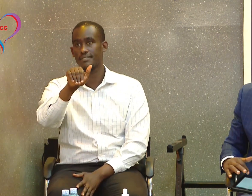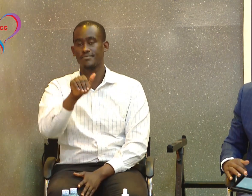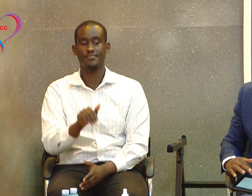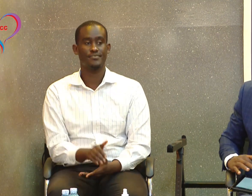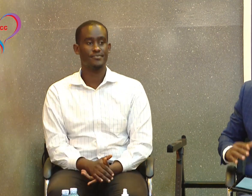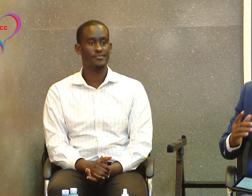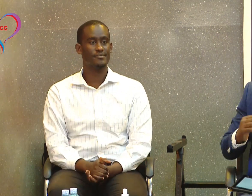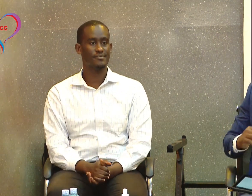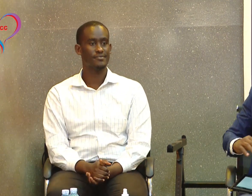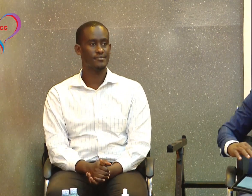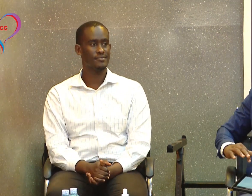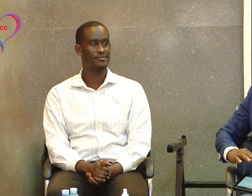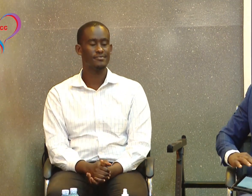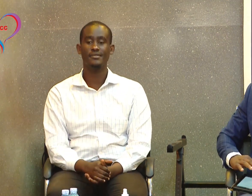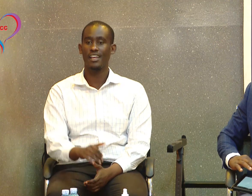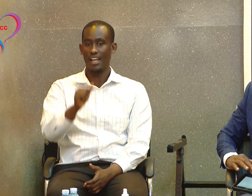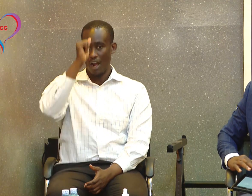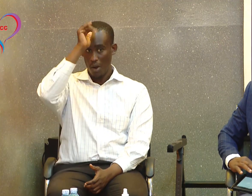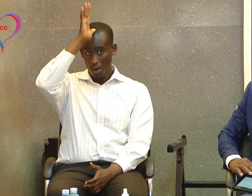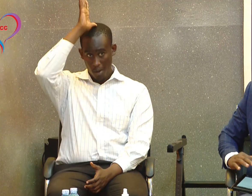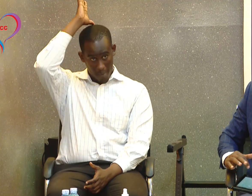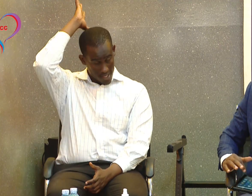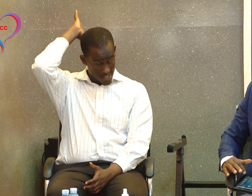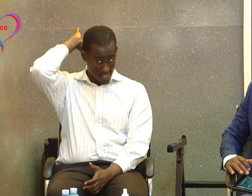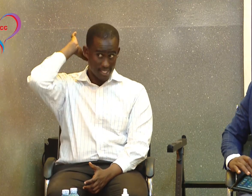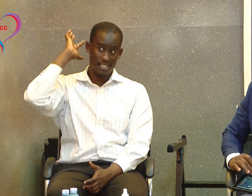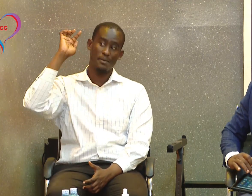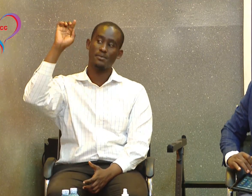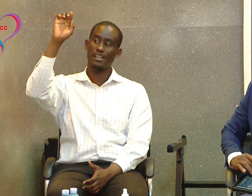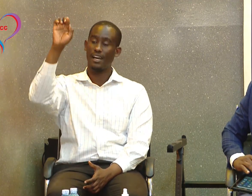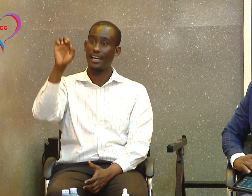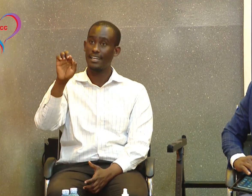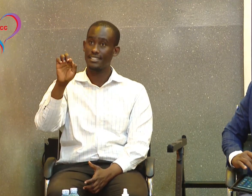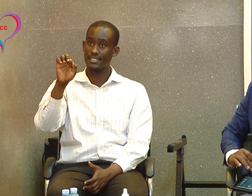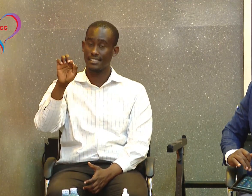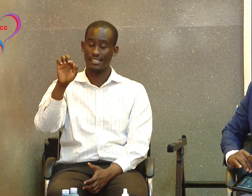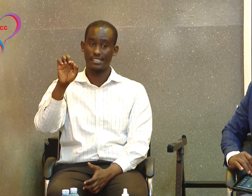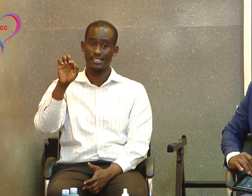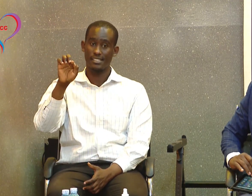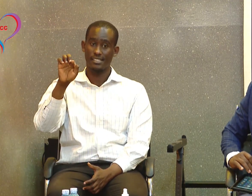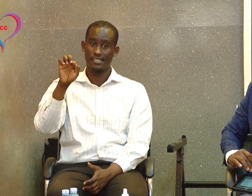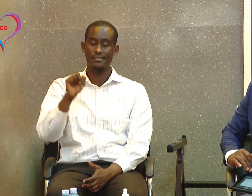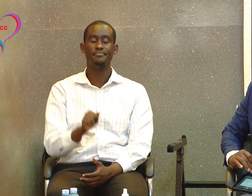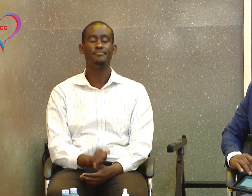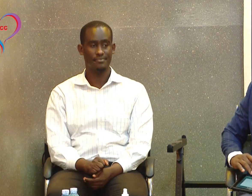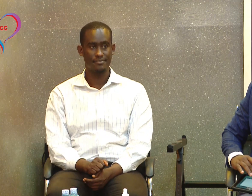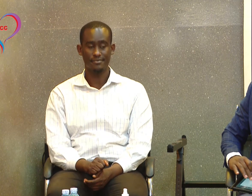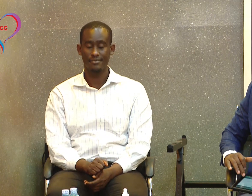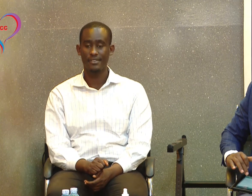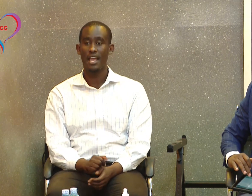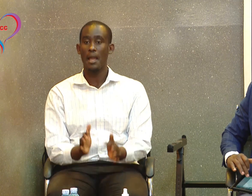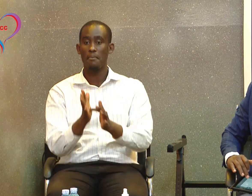earth. In Romans chapter 8, the Bible says all things